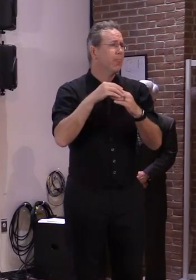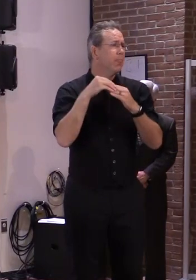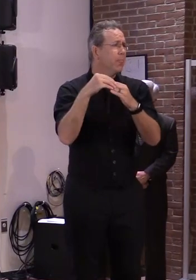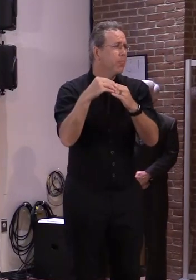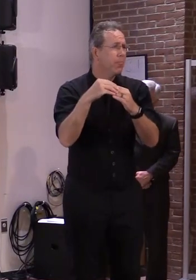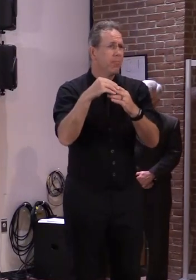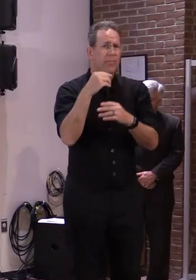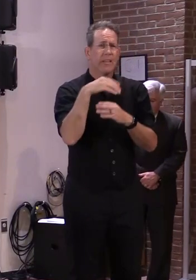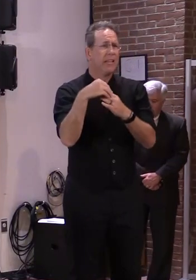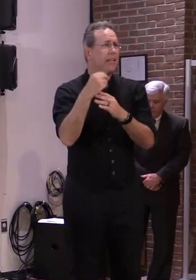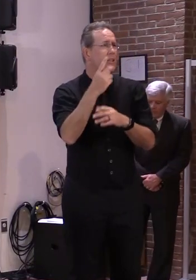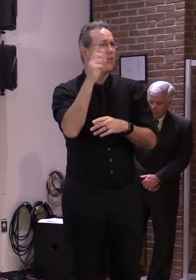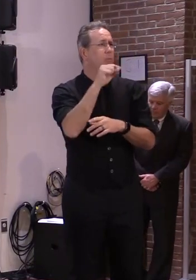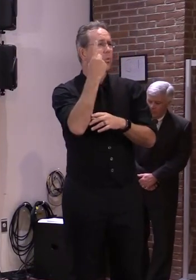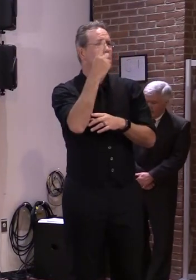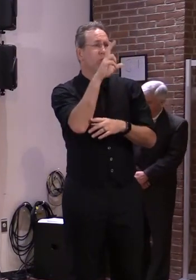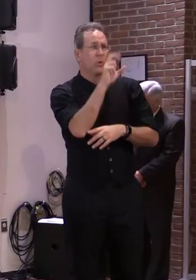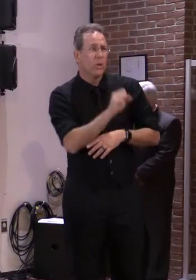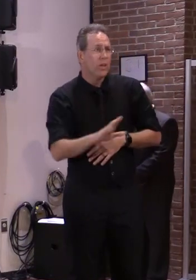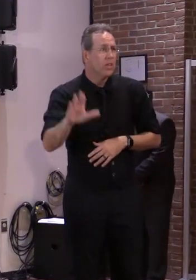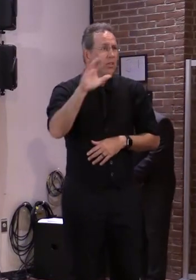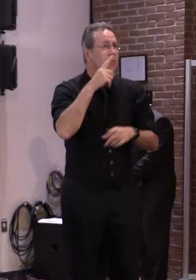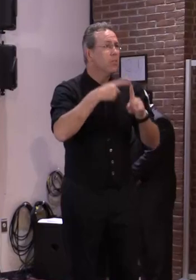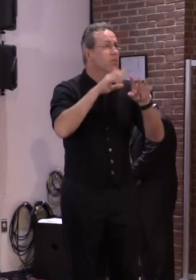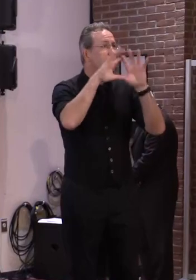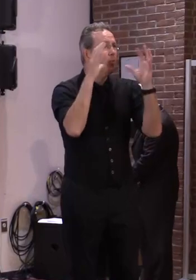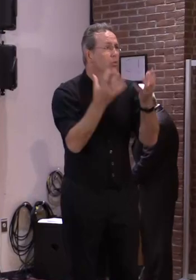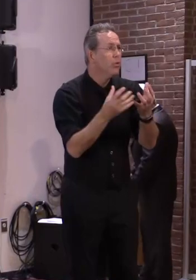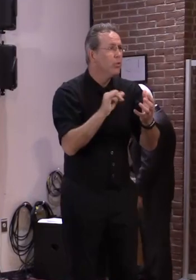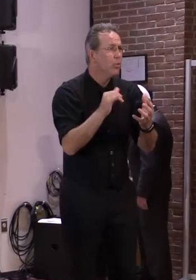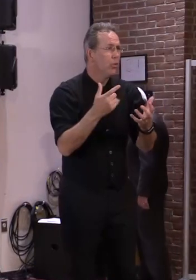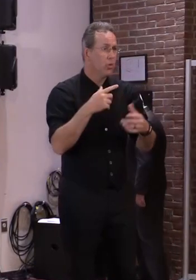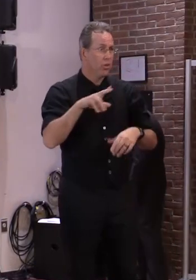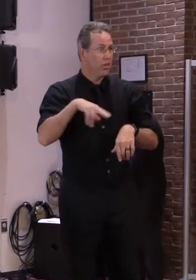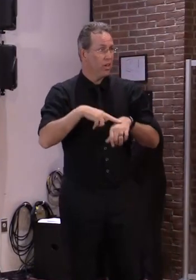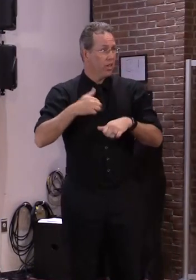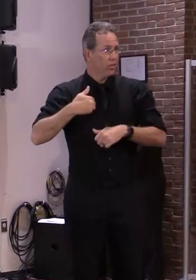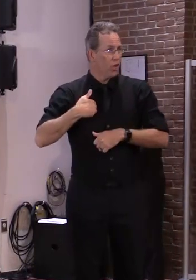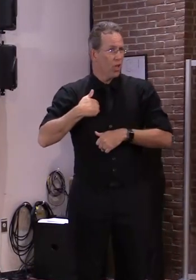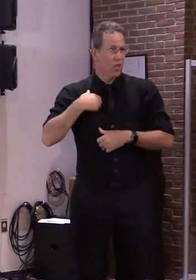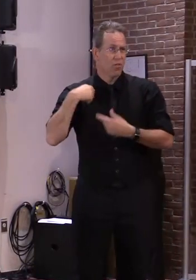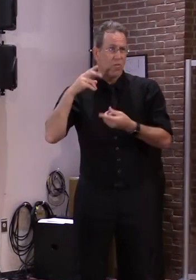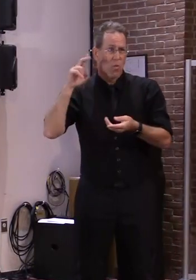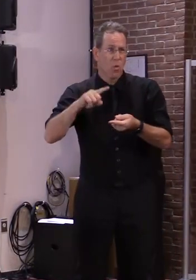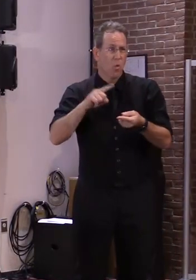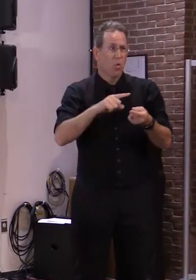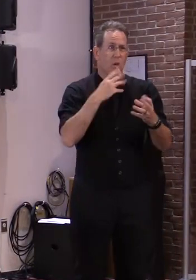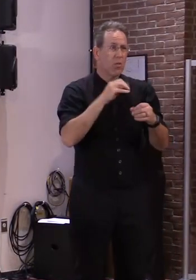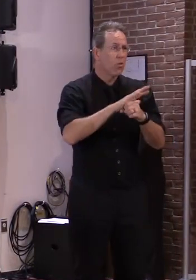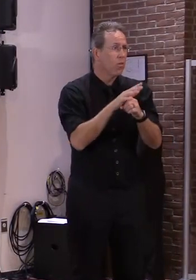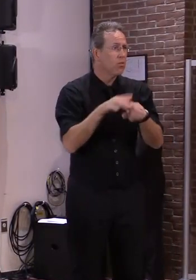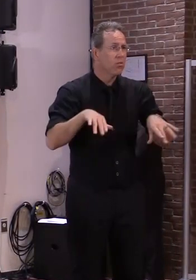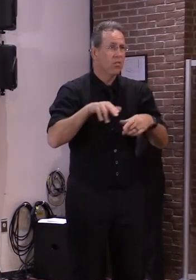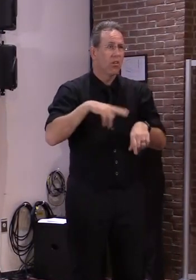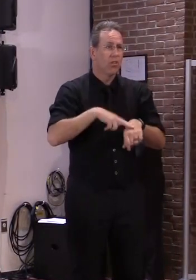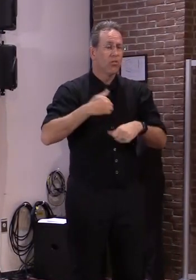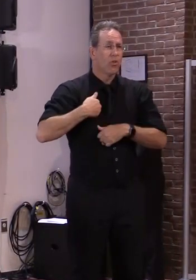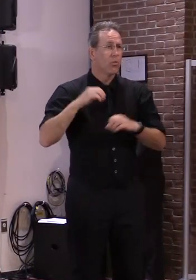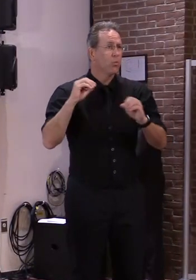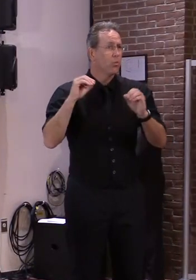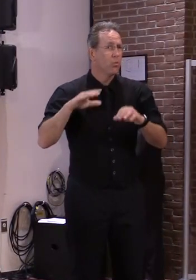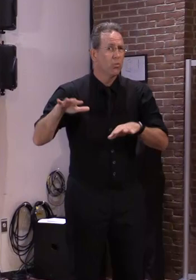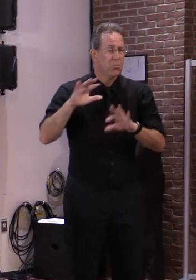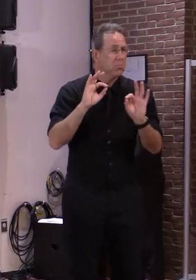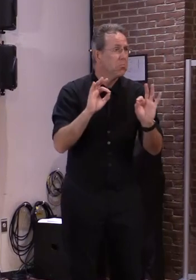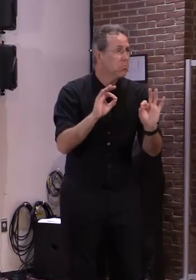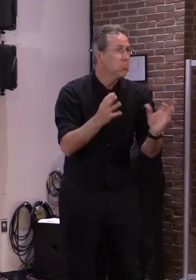think having as high a rate as we're seeing, if 87%, I think that's